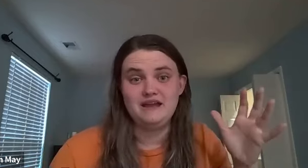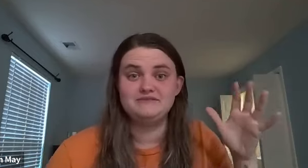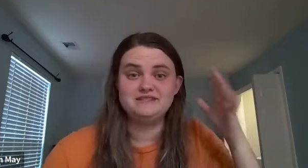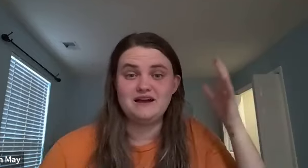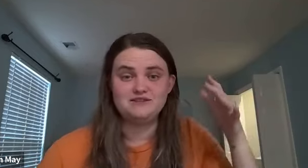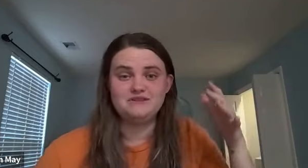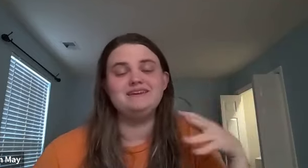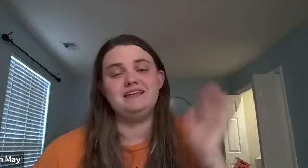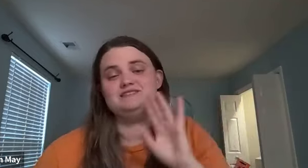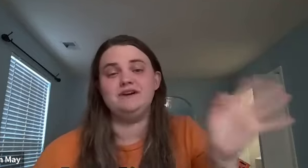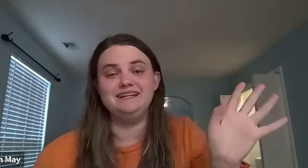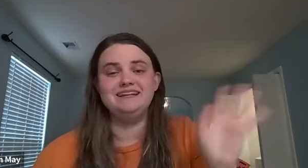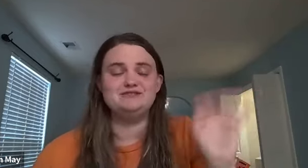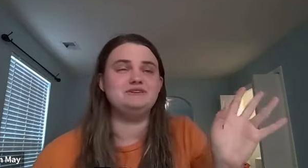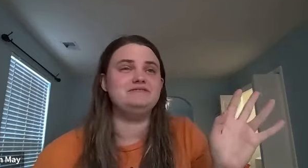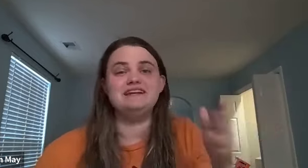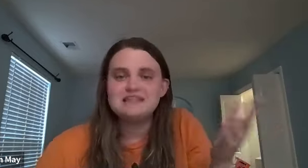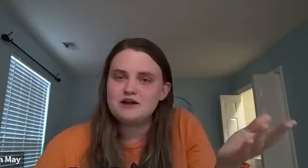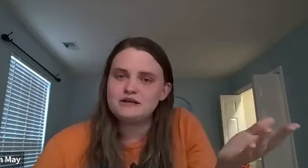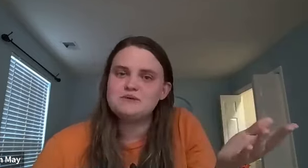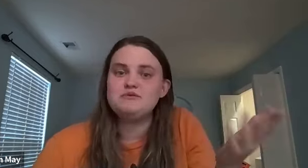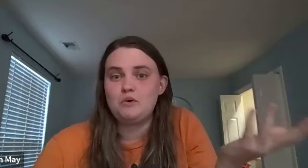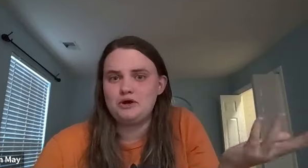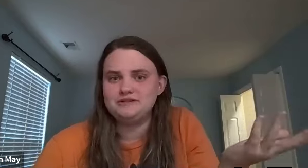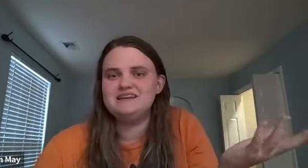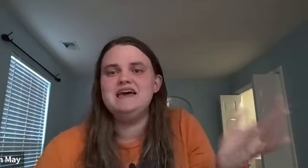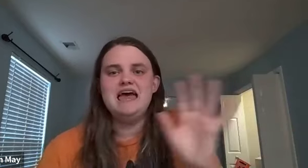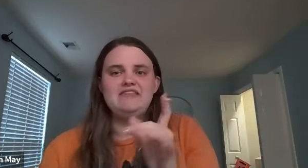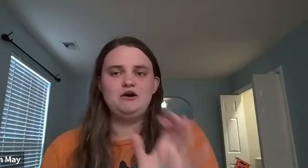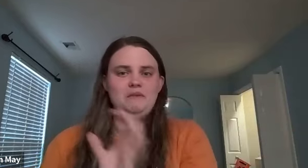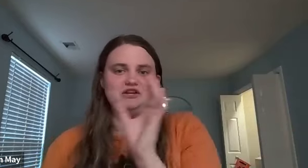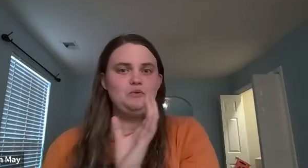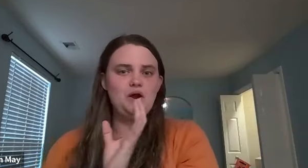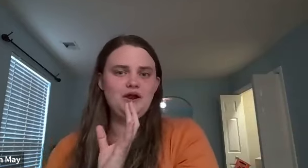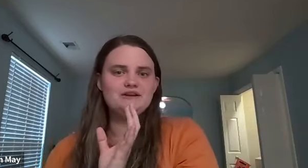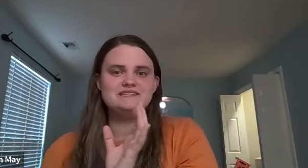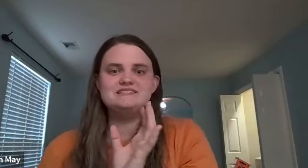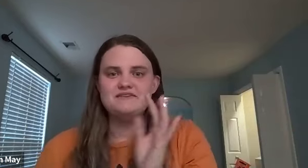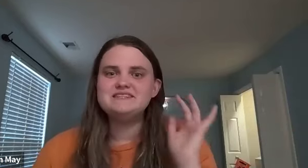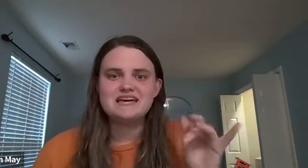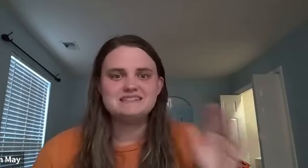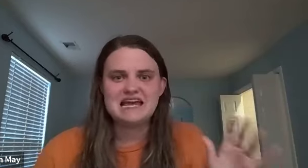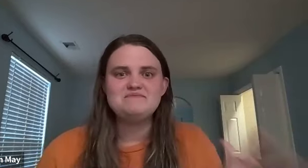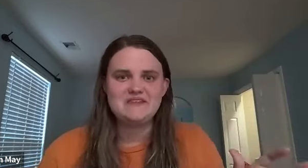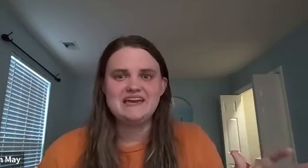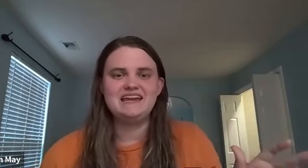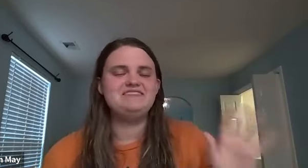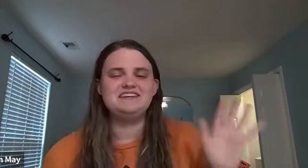creative signs with it. It's funny. It's really funny. It's like how kids play with words and they'll make new words and stuff. It's that same thing. And I think it's